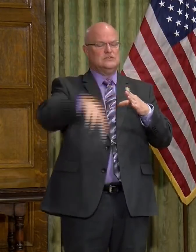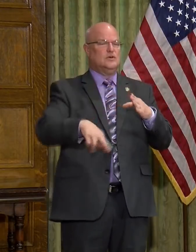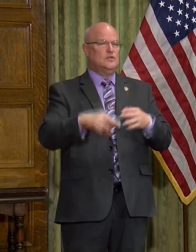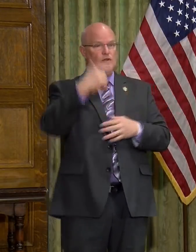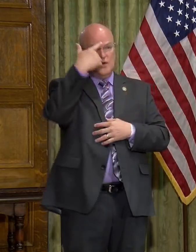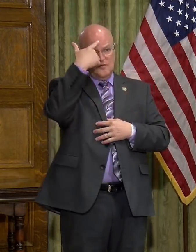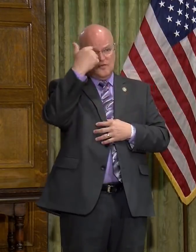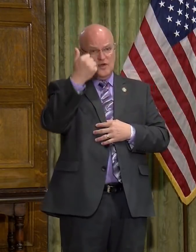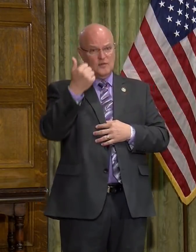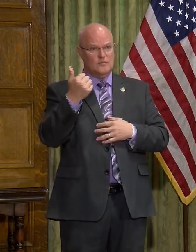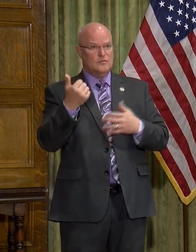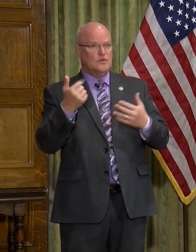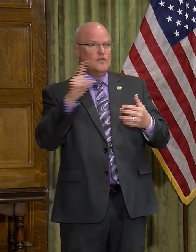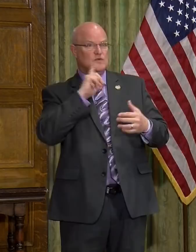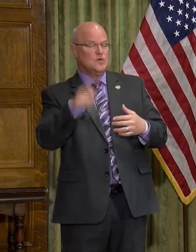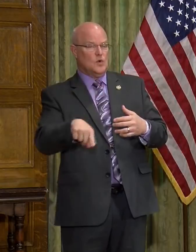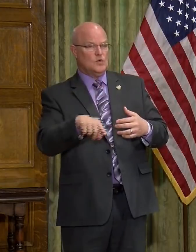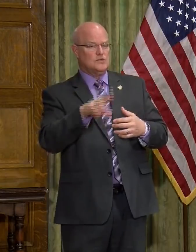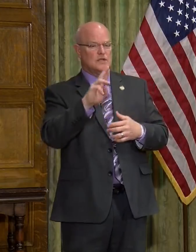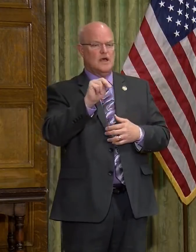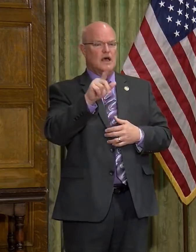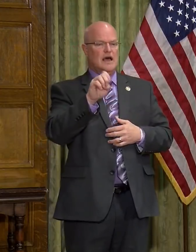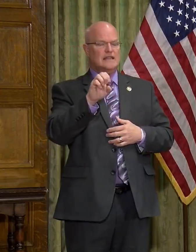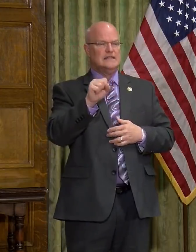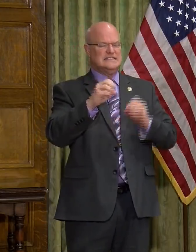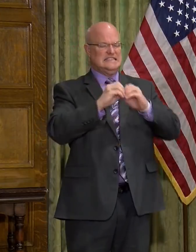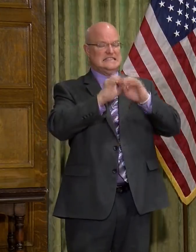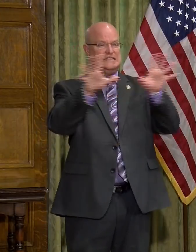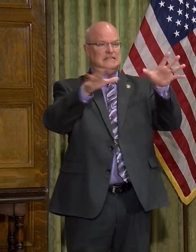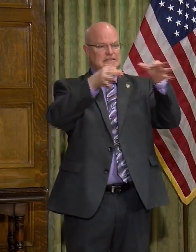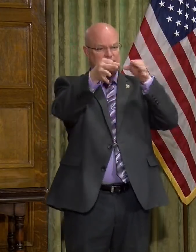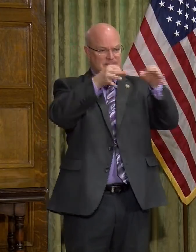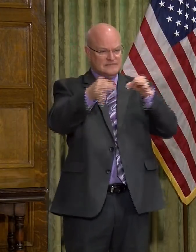too from one of those orders unless it's very, very clearly